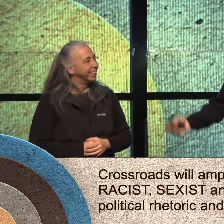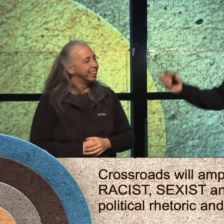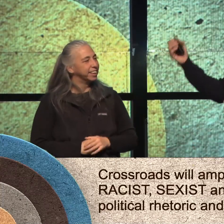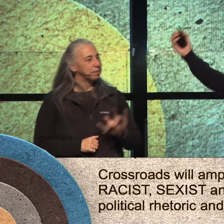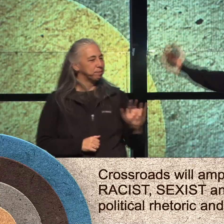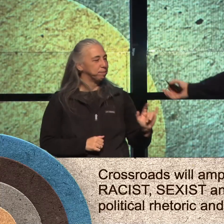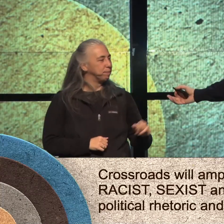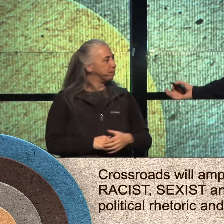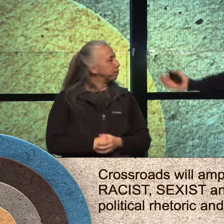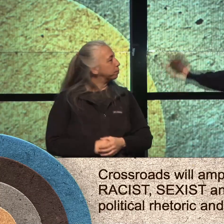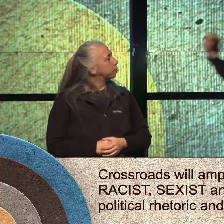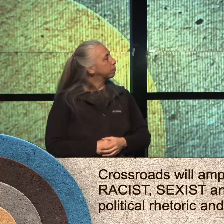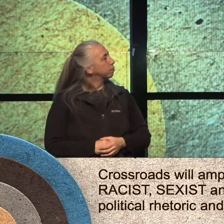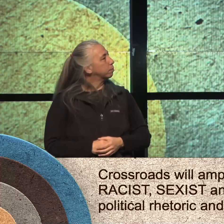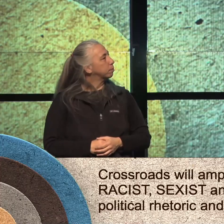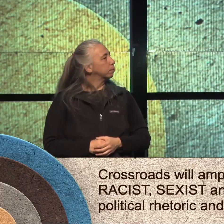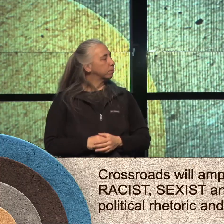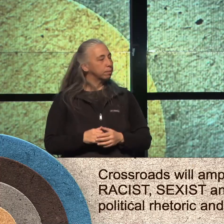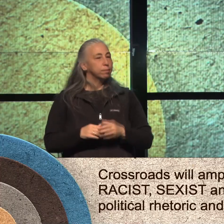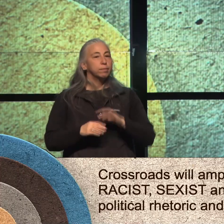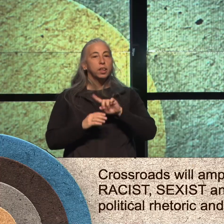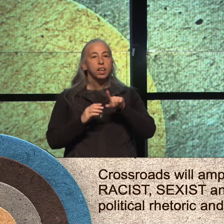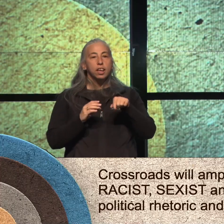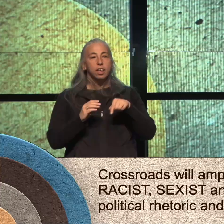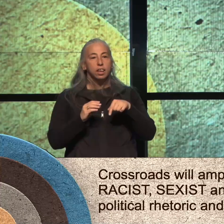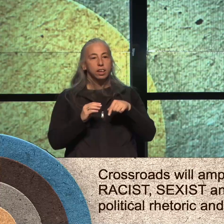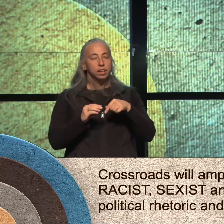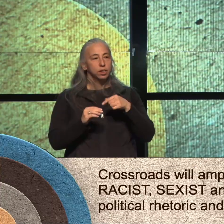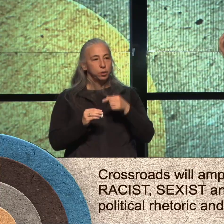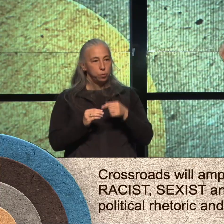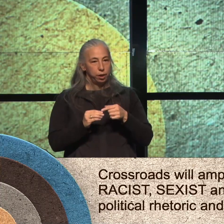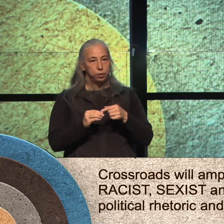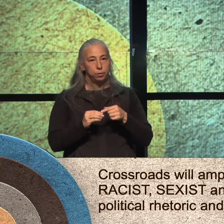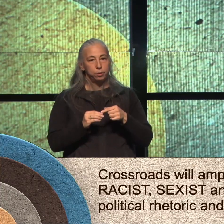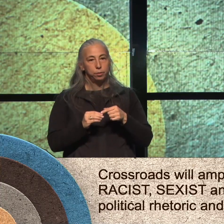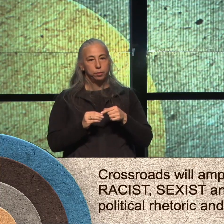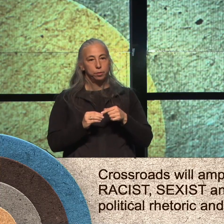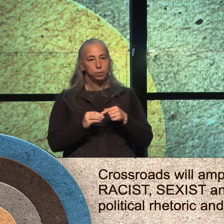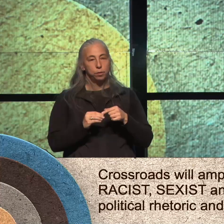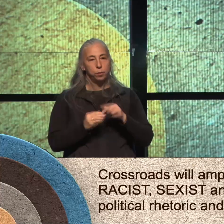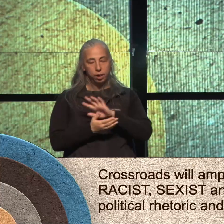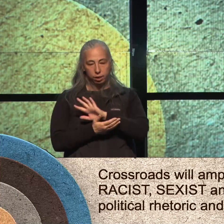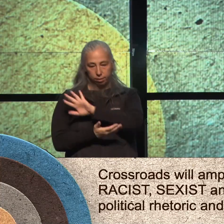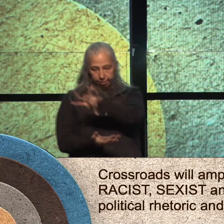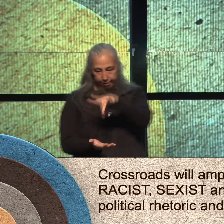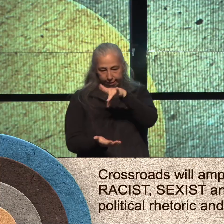Do you know when we centered our interpreters, people left?